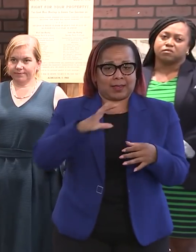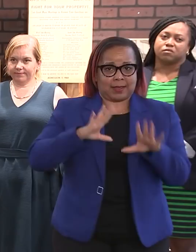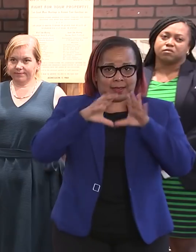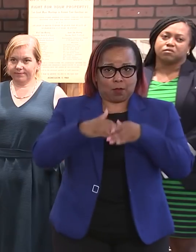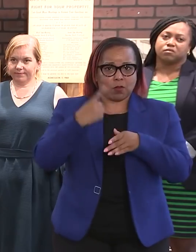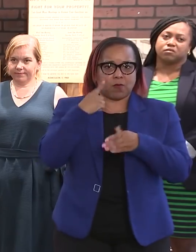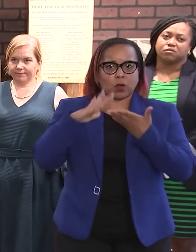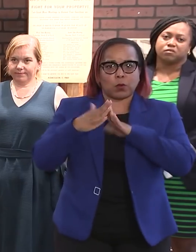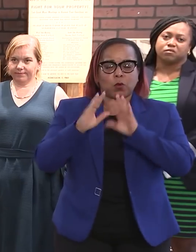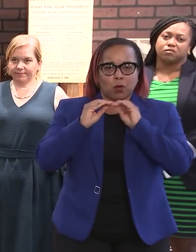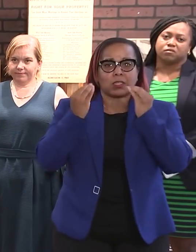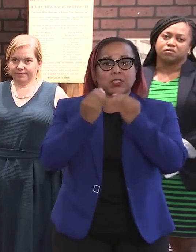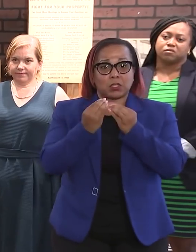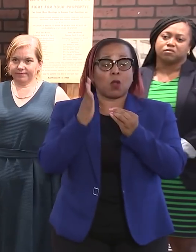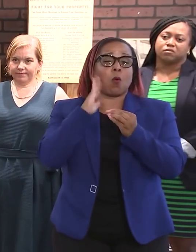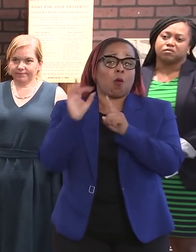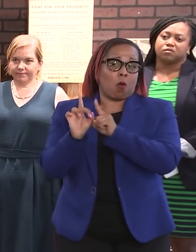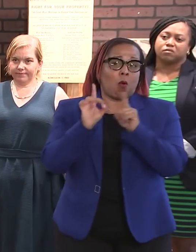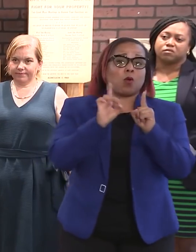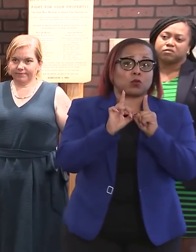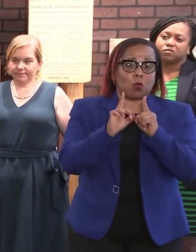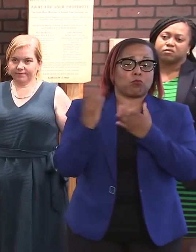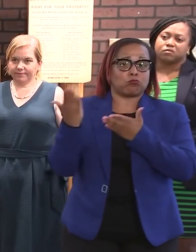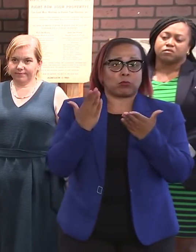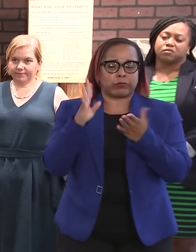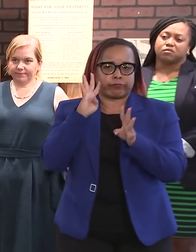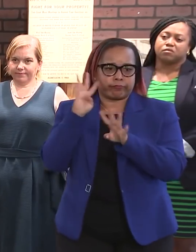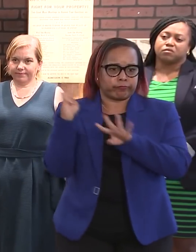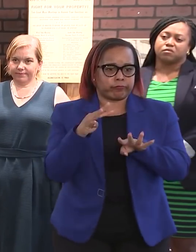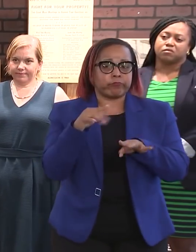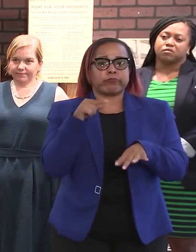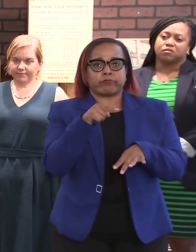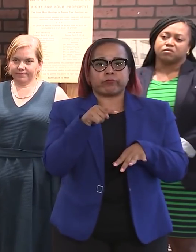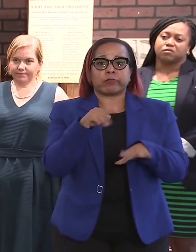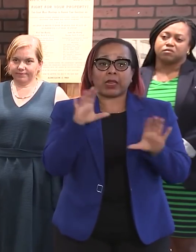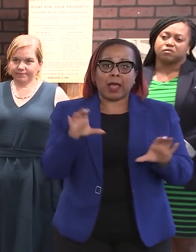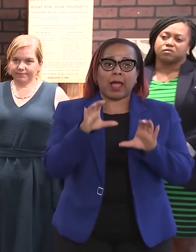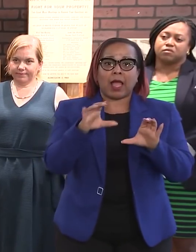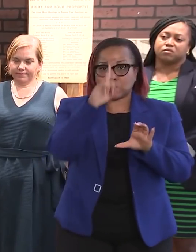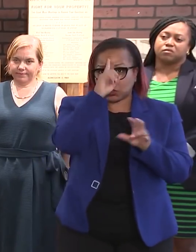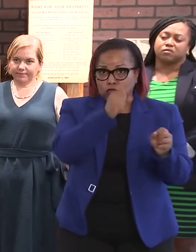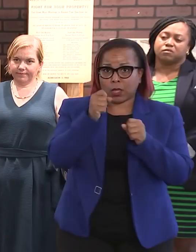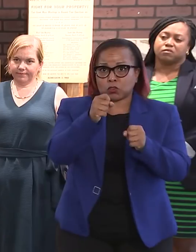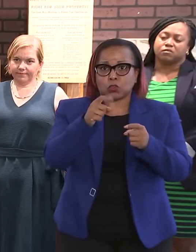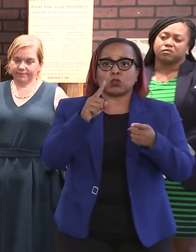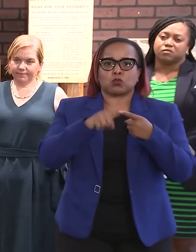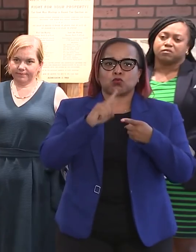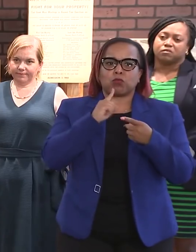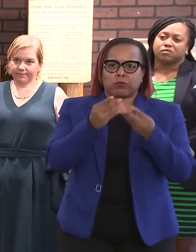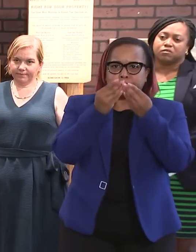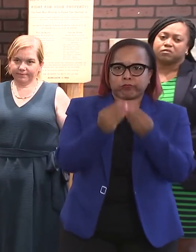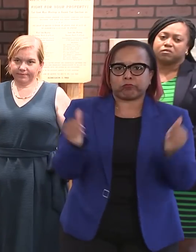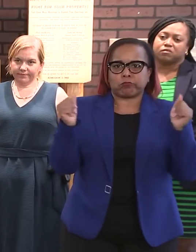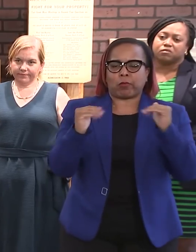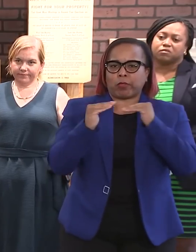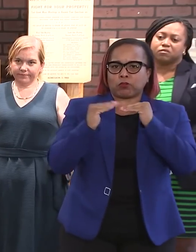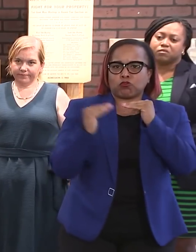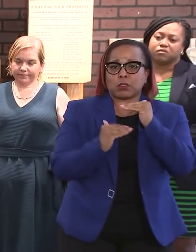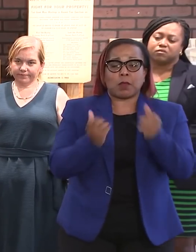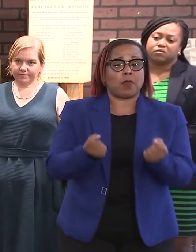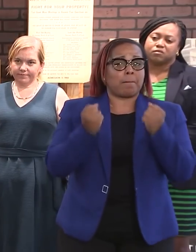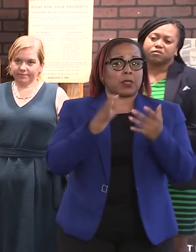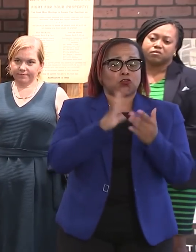Community Organizations were also leveraged to bring attention to and actionable strategies to quench the injustices that